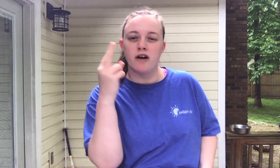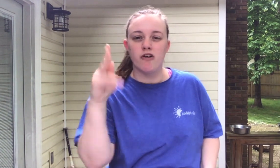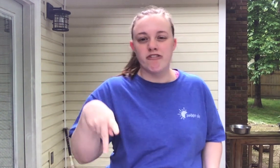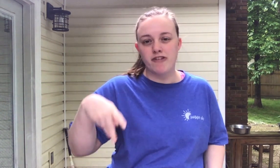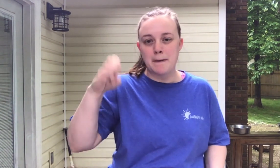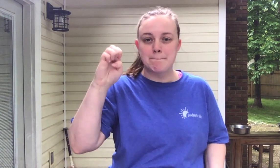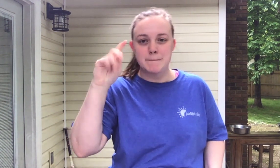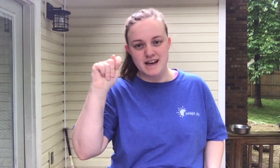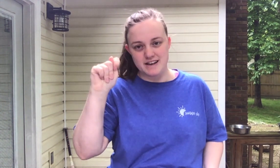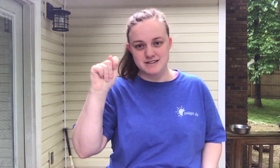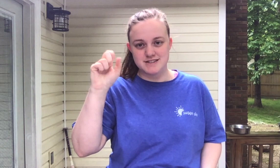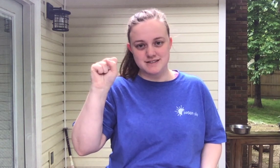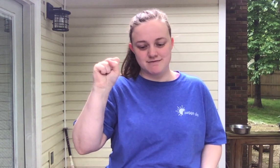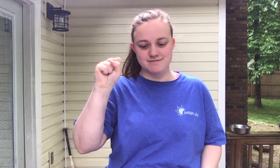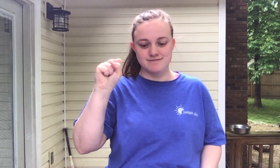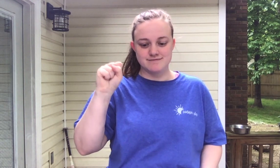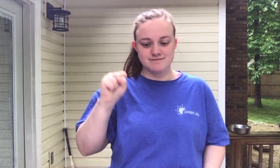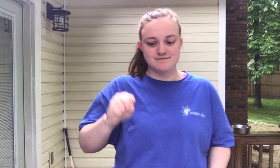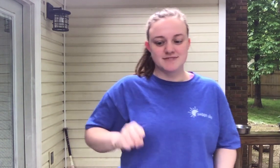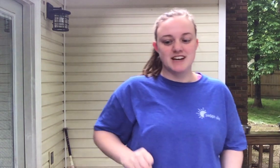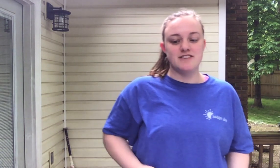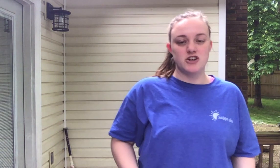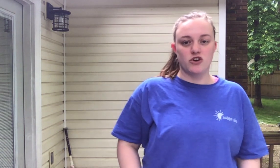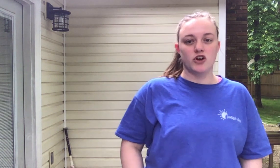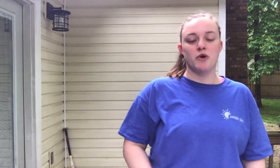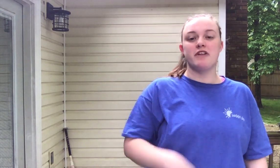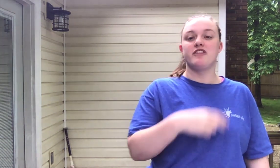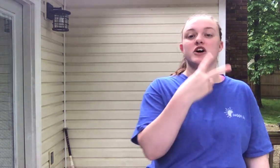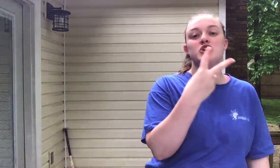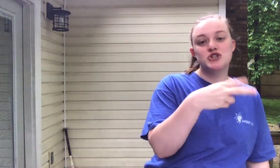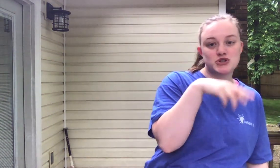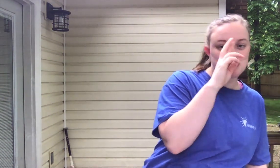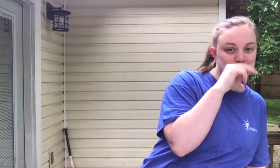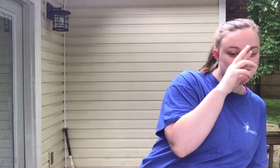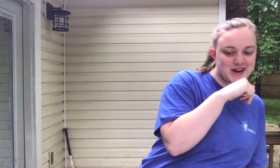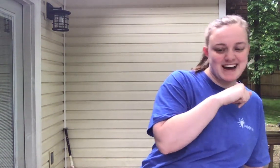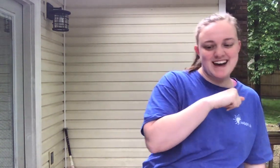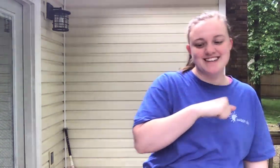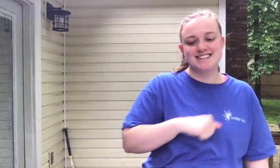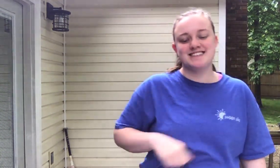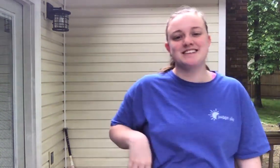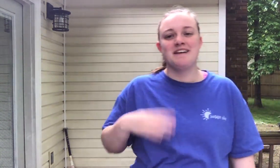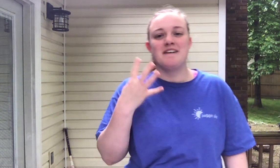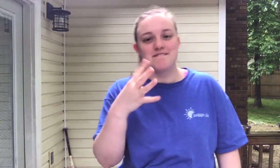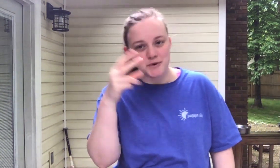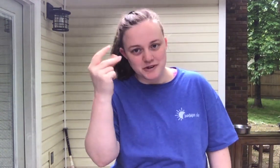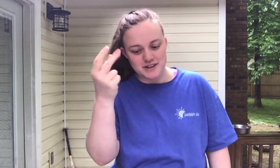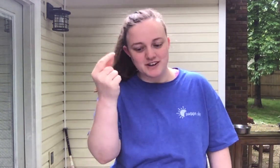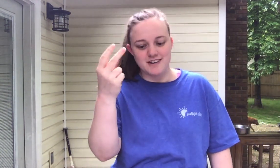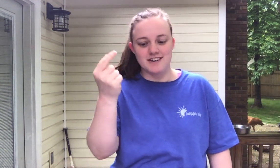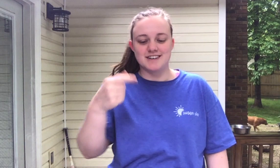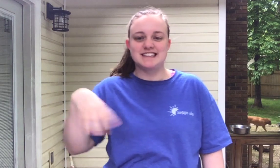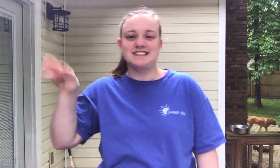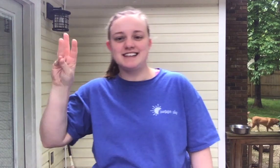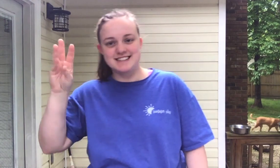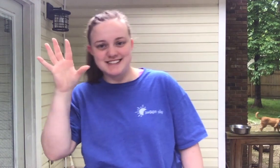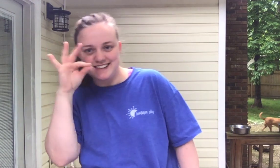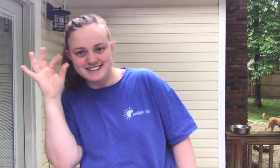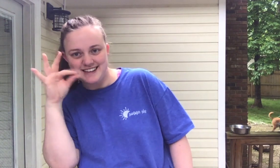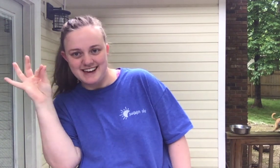12 pets. And then you can go with the 2 rats, 4 dogs, 6